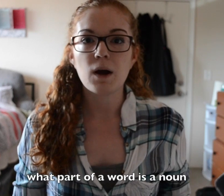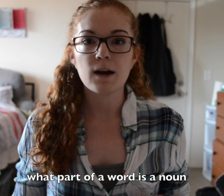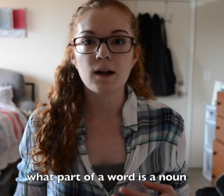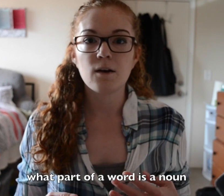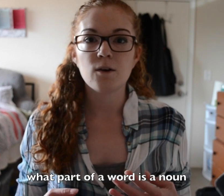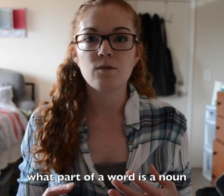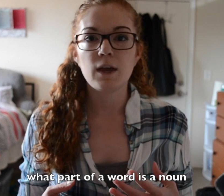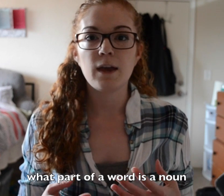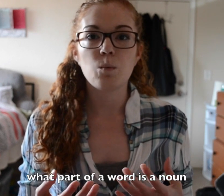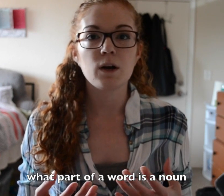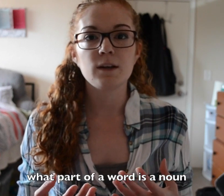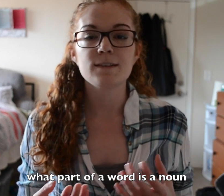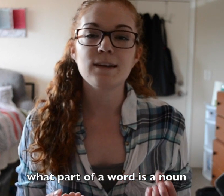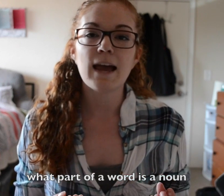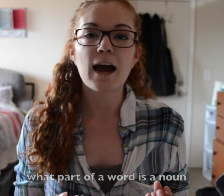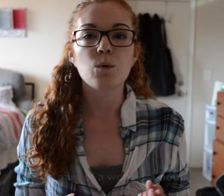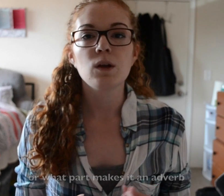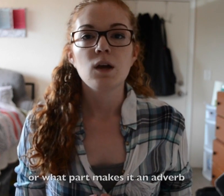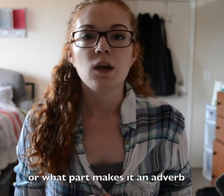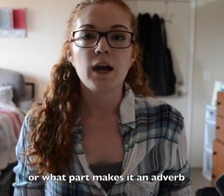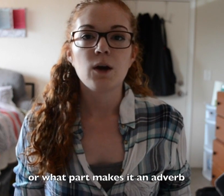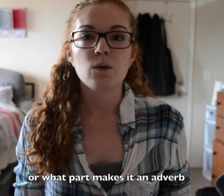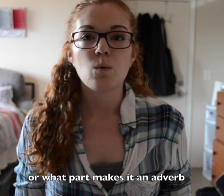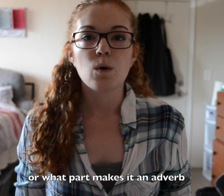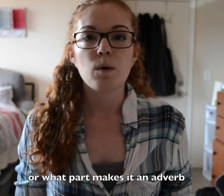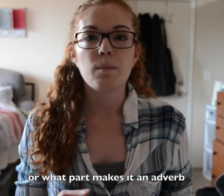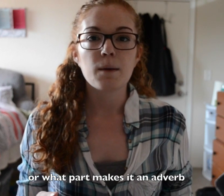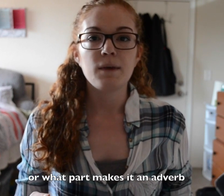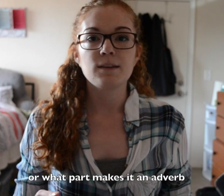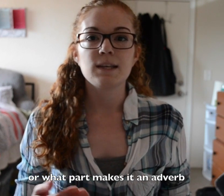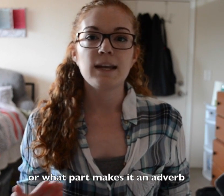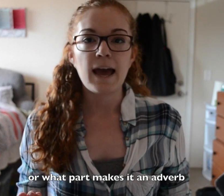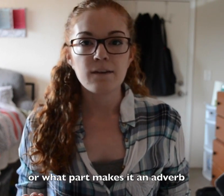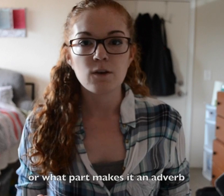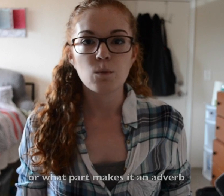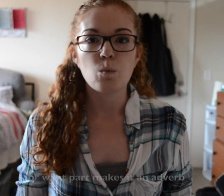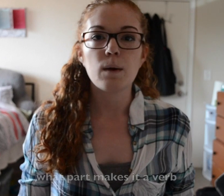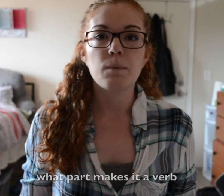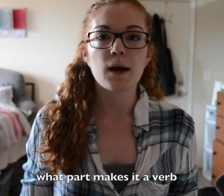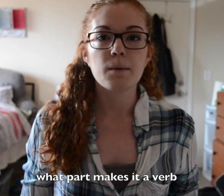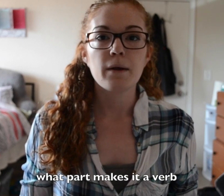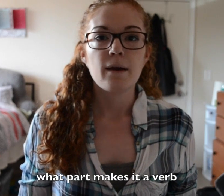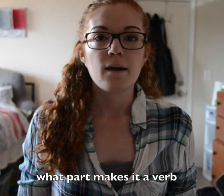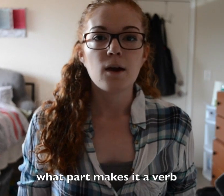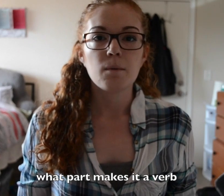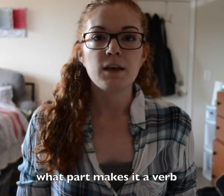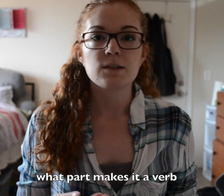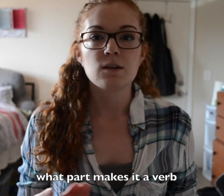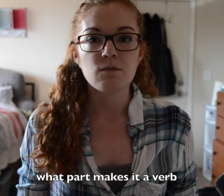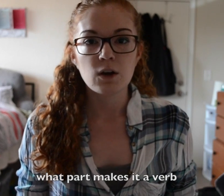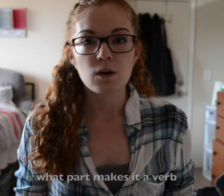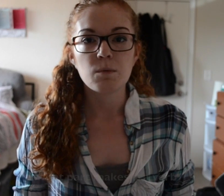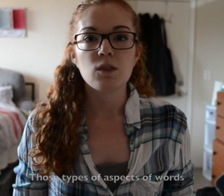part of a word is a noun, or what part makes it an adverb, what part makes it a verb,